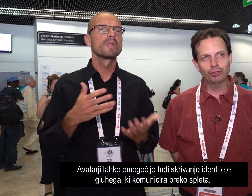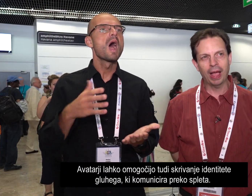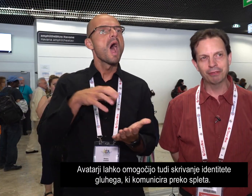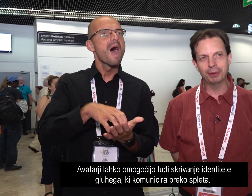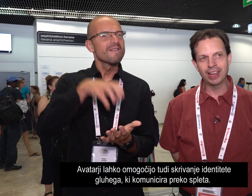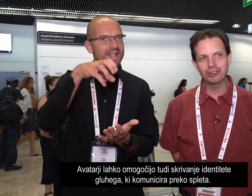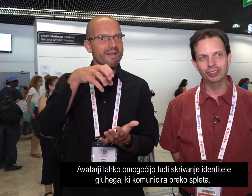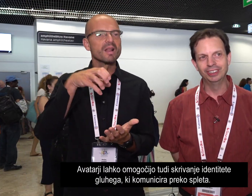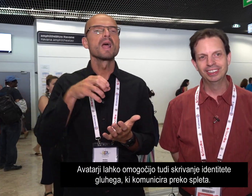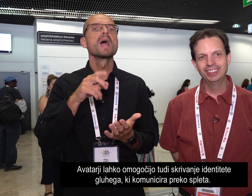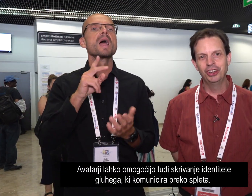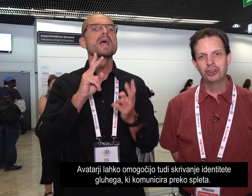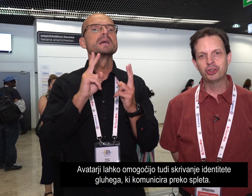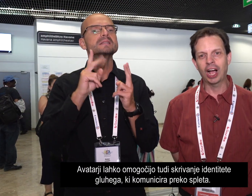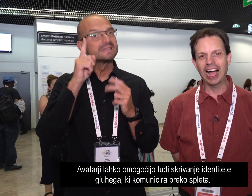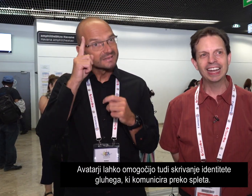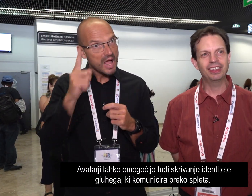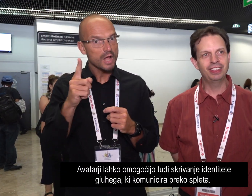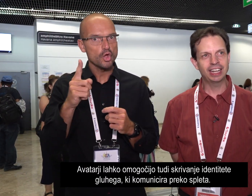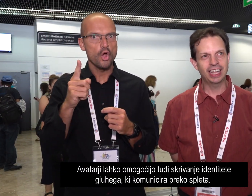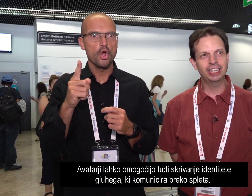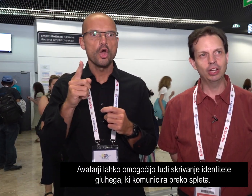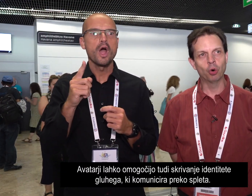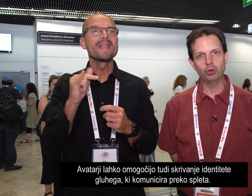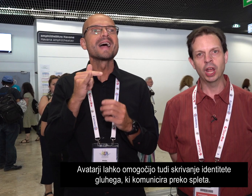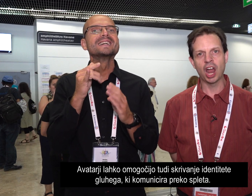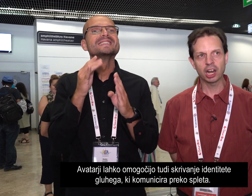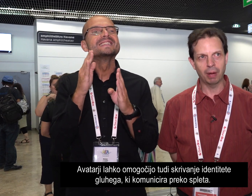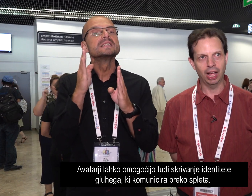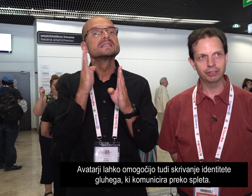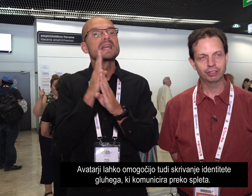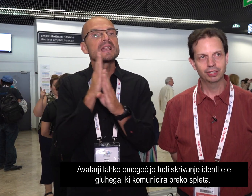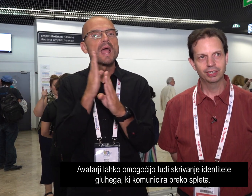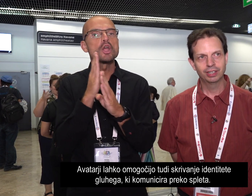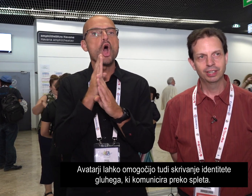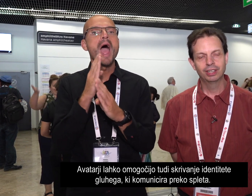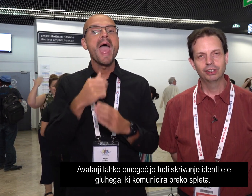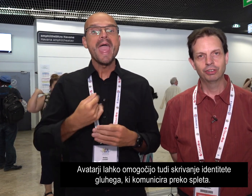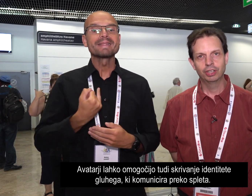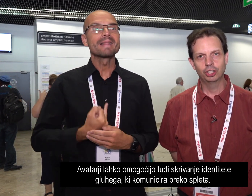Avatars also have the potential to hide the identity or to anonymize